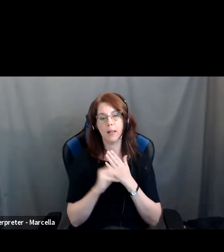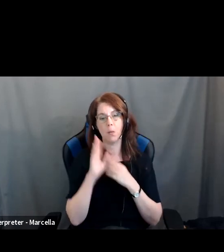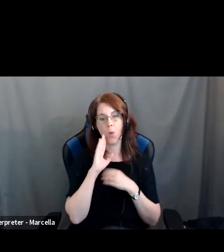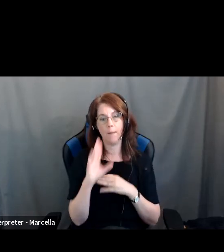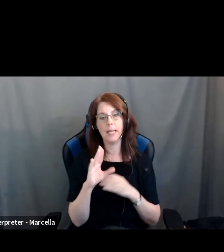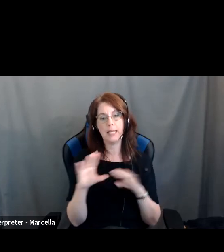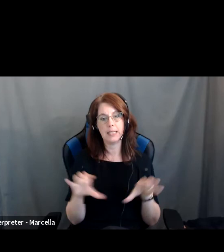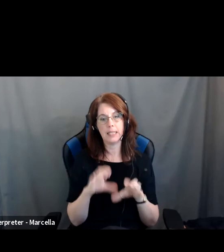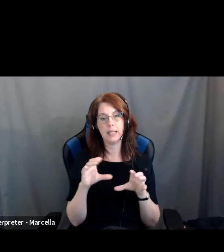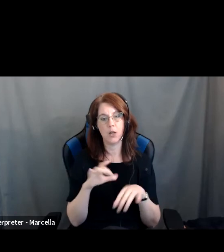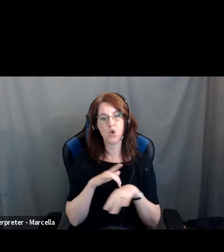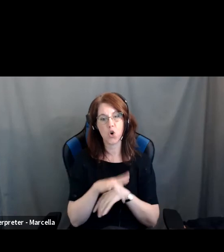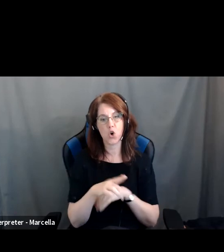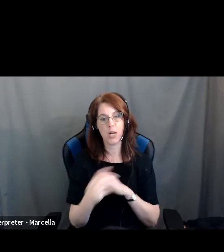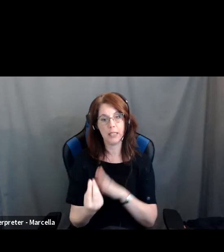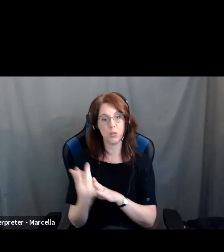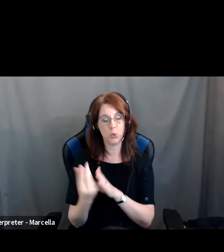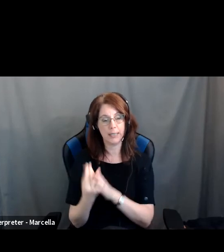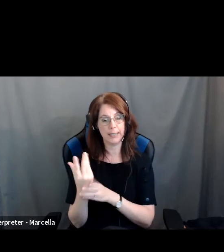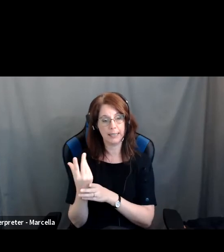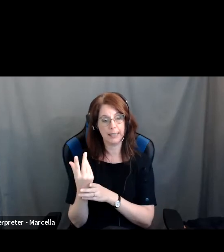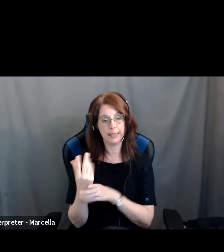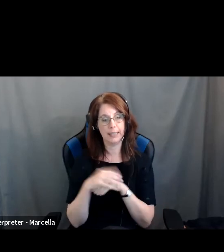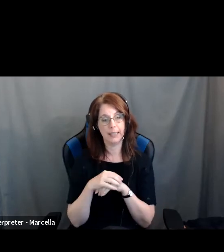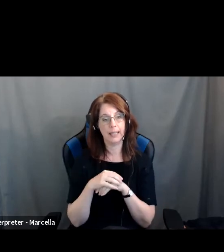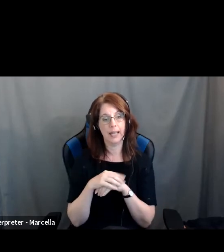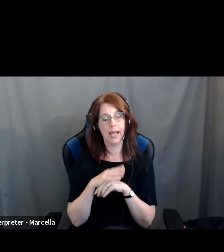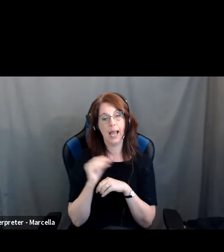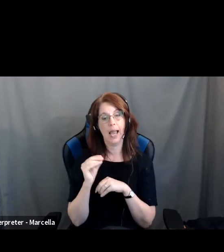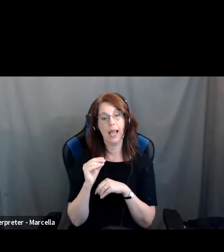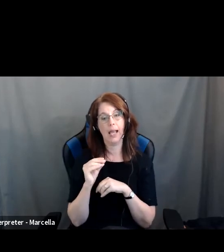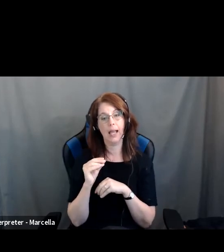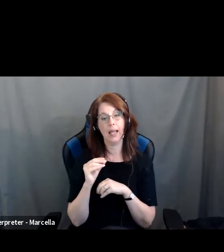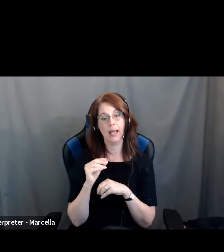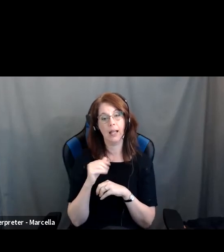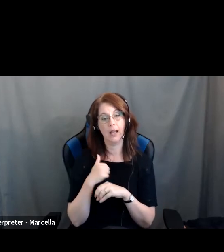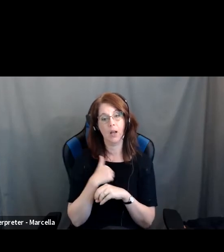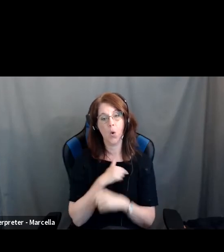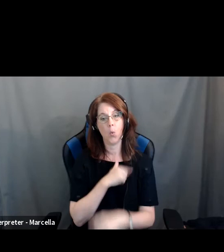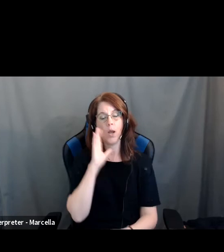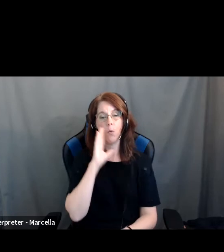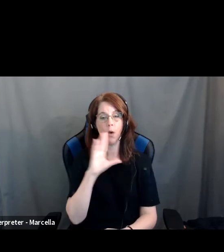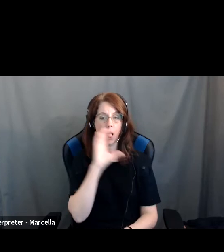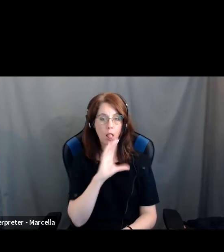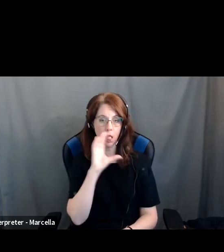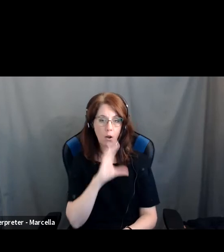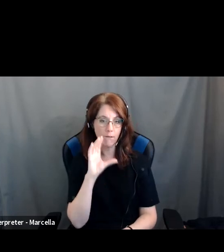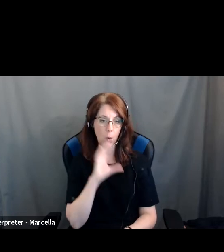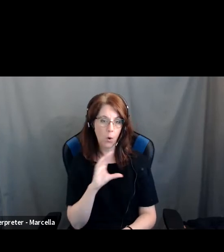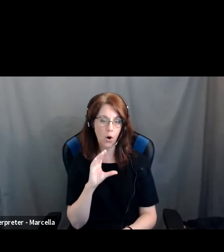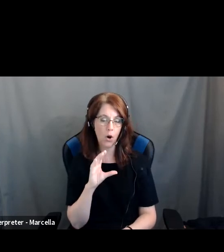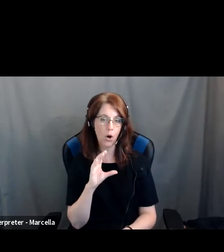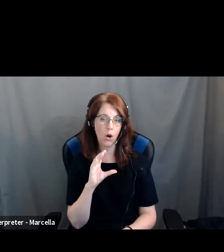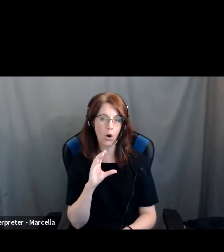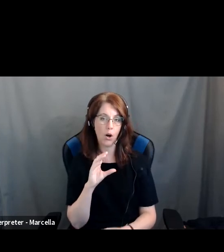done early spring. And so what we're going to be looking for in